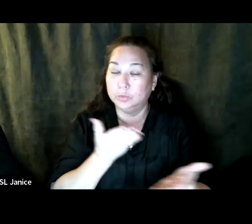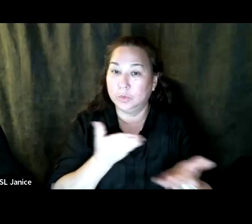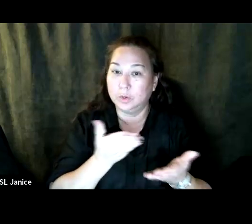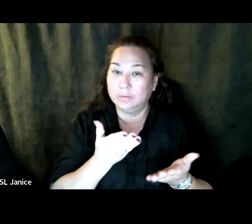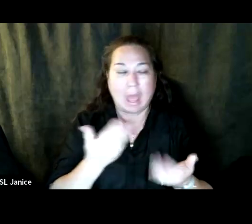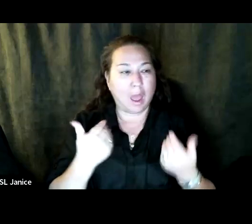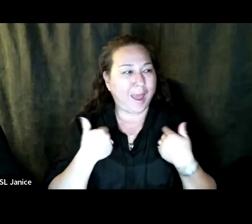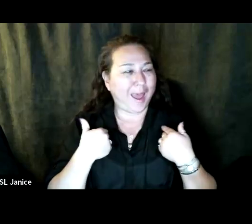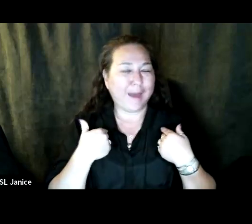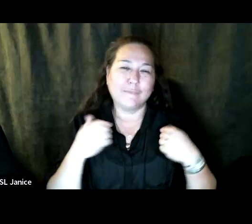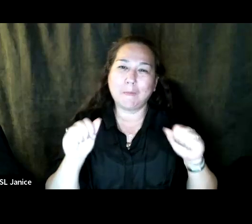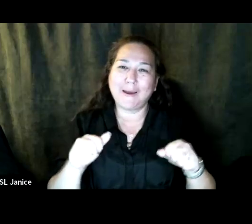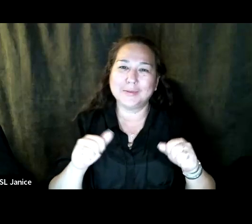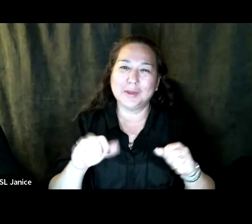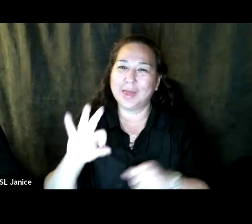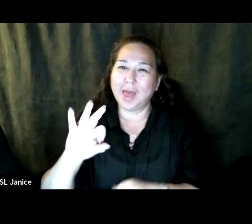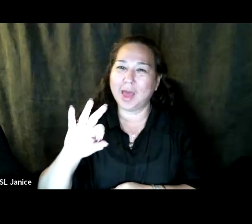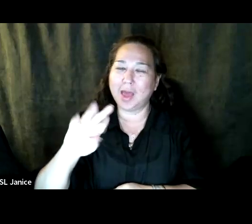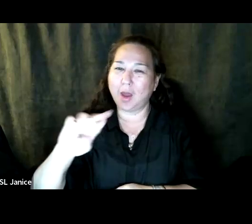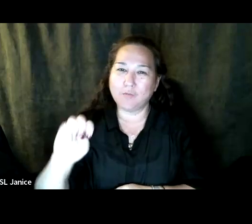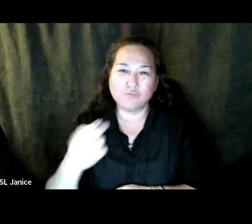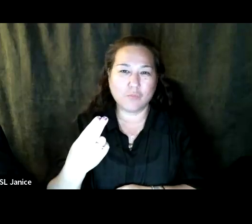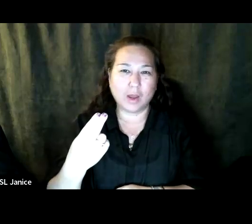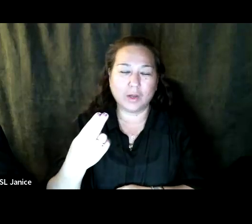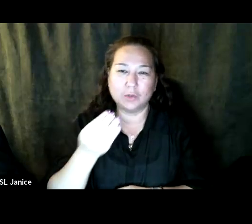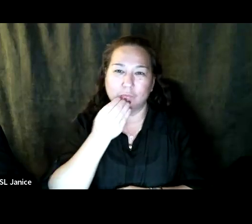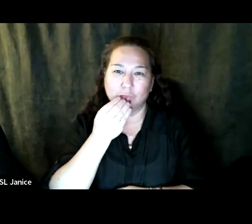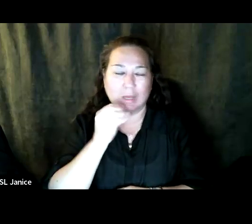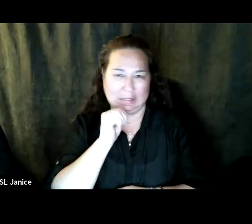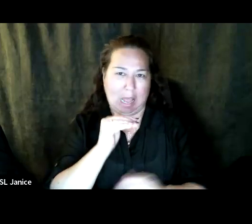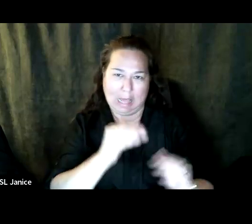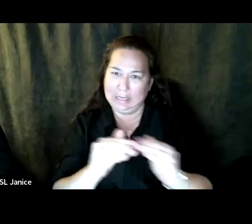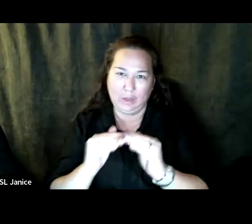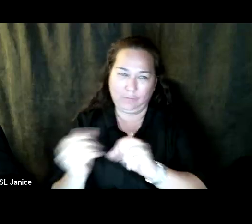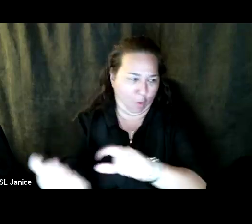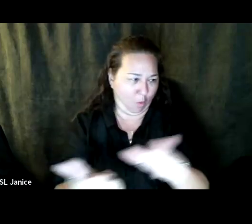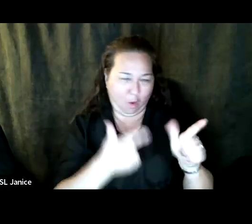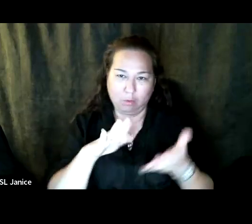fresh food has not been equal to every single school. So I just needed